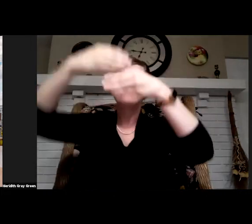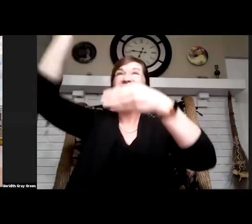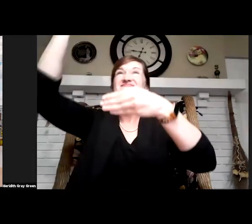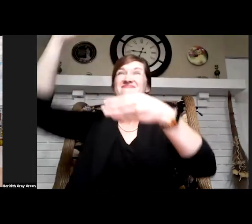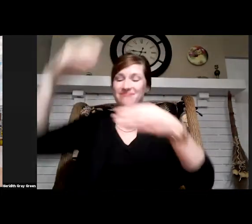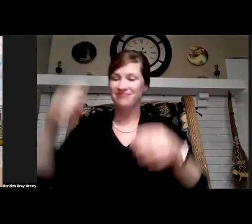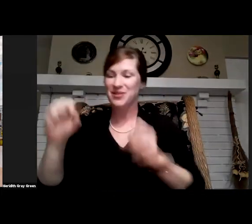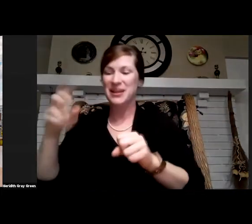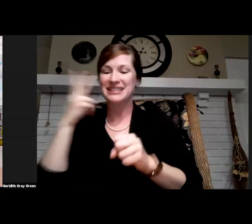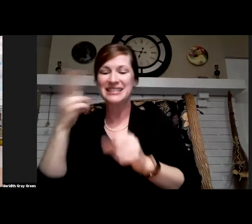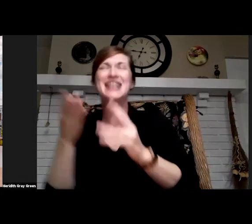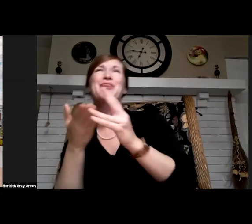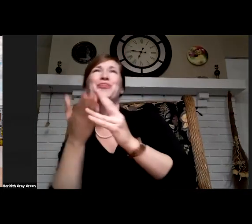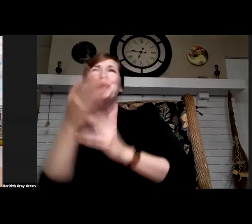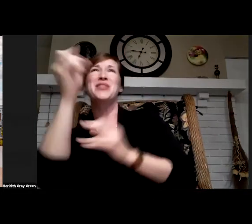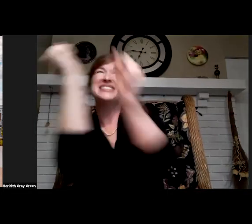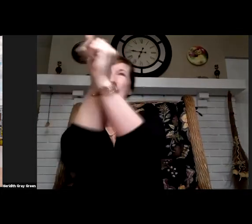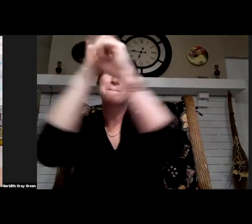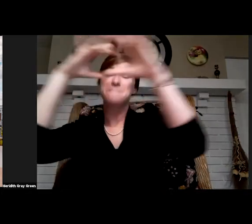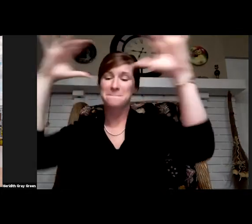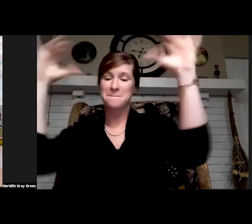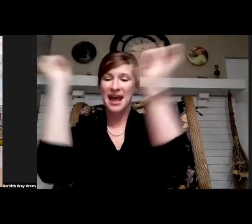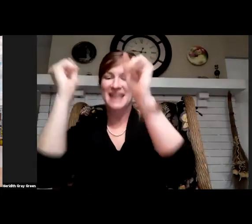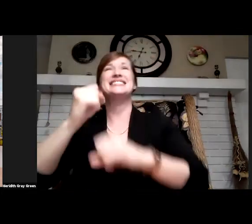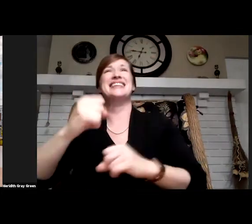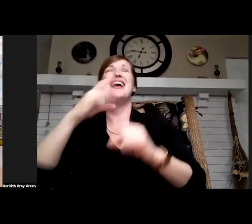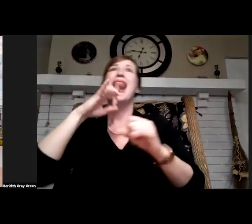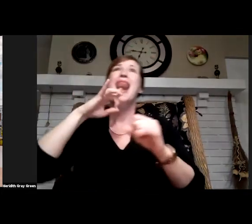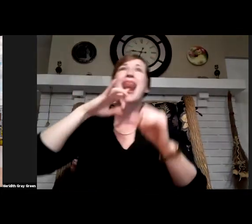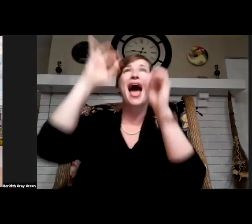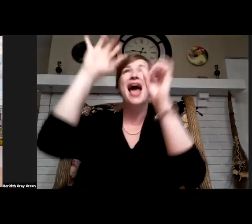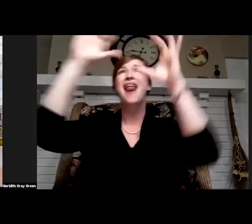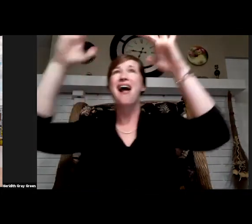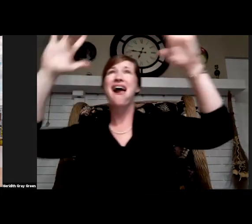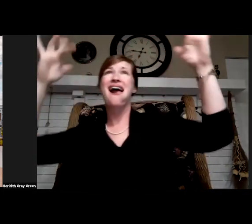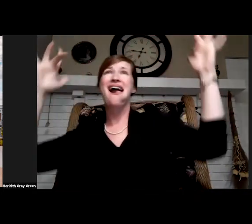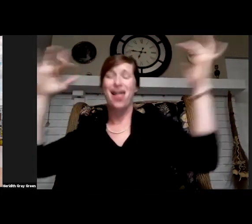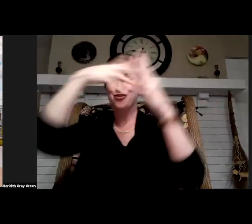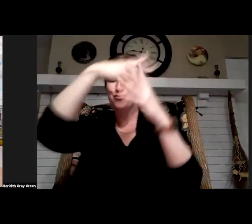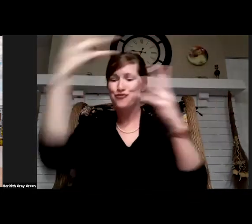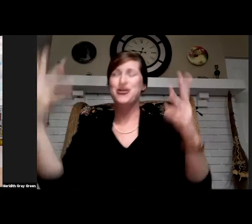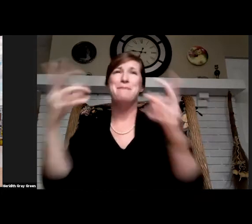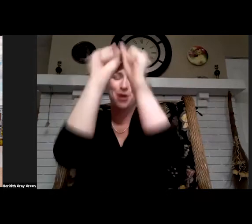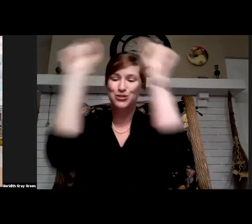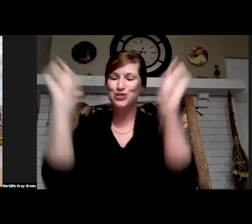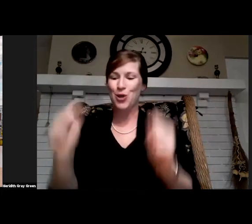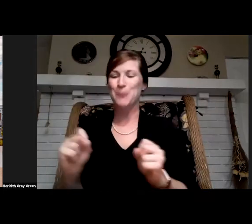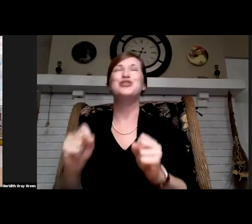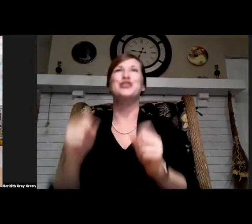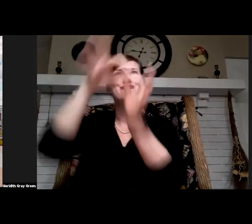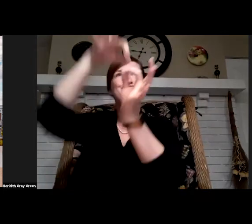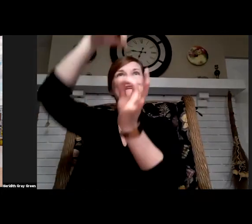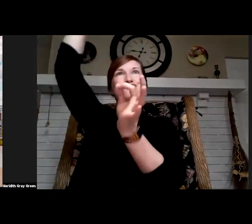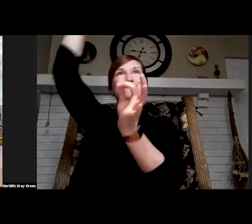of the museum is 2 stories of glass. And through that, you can see this